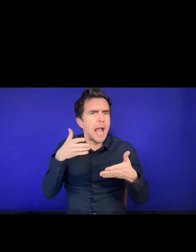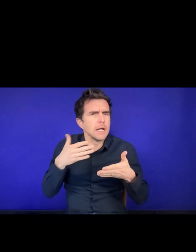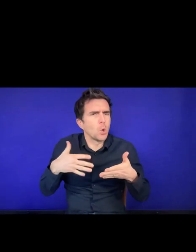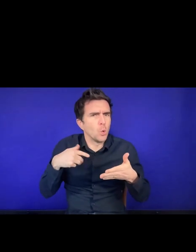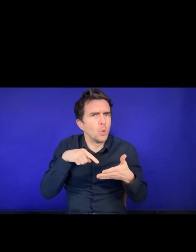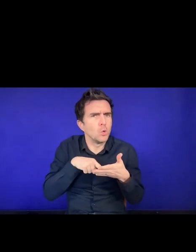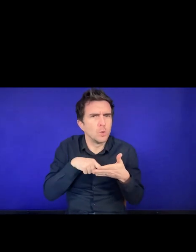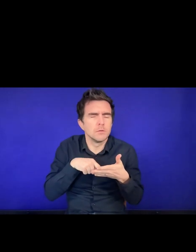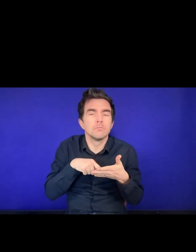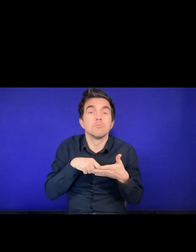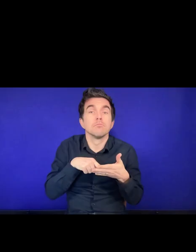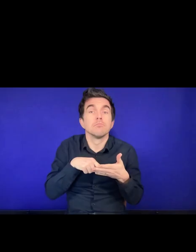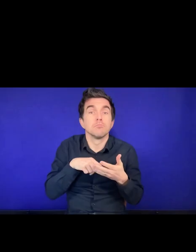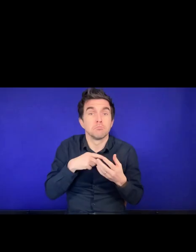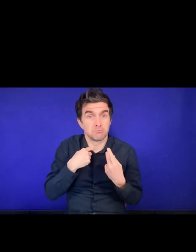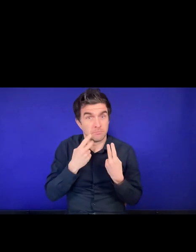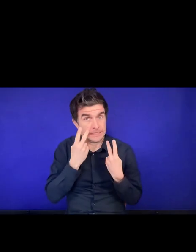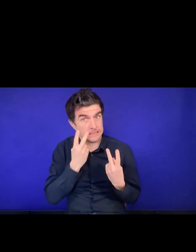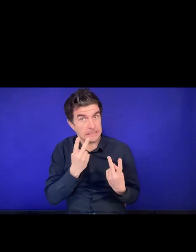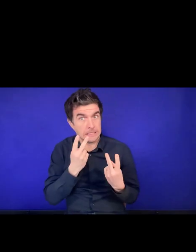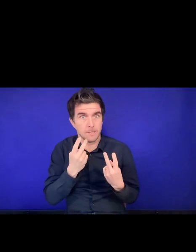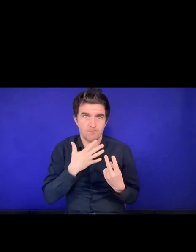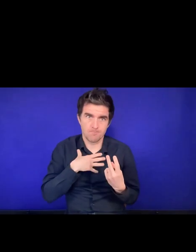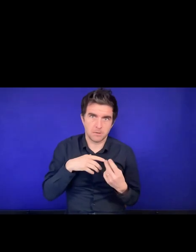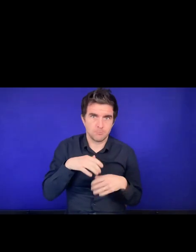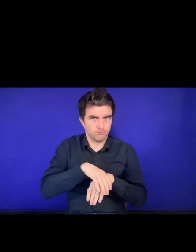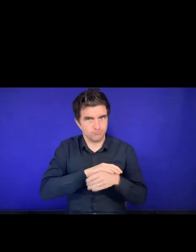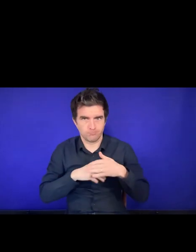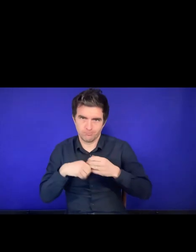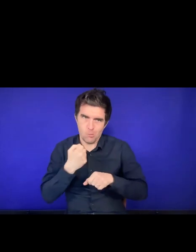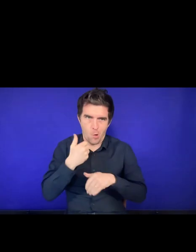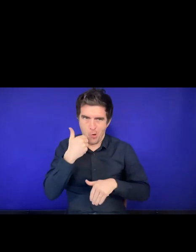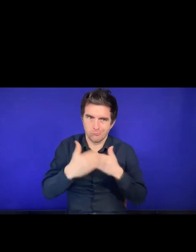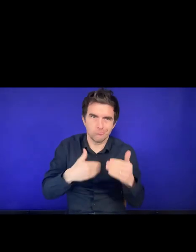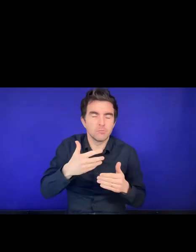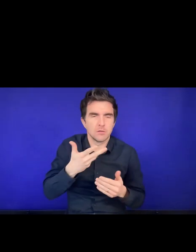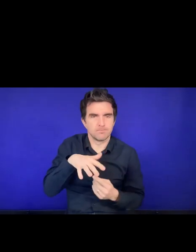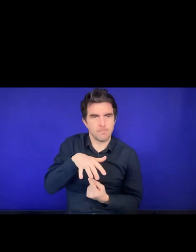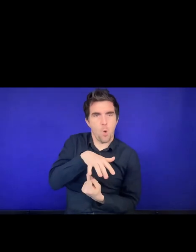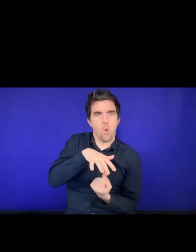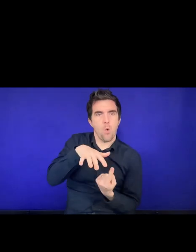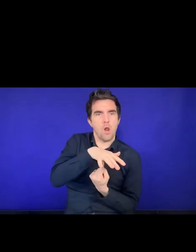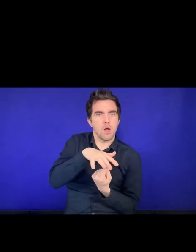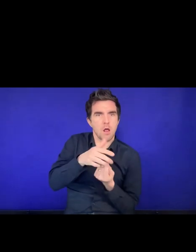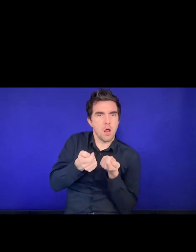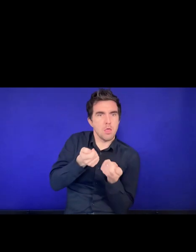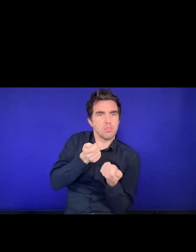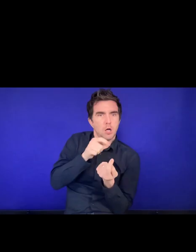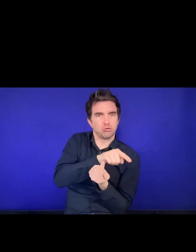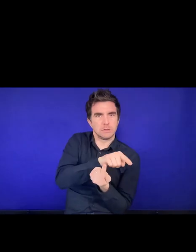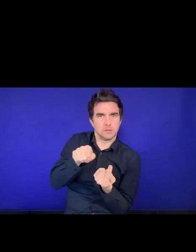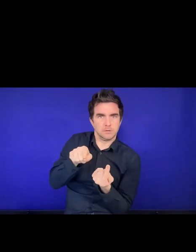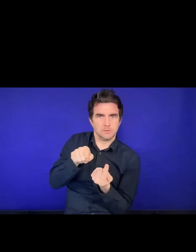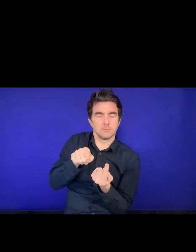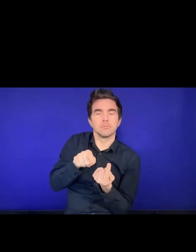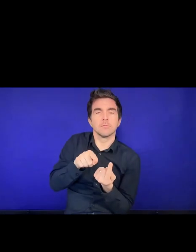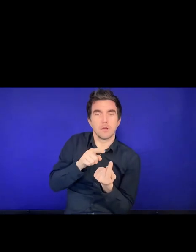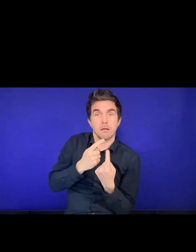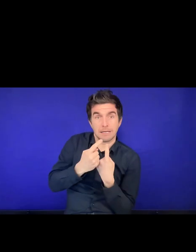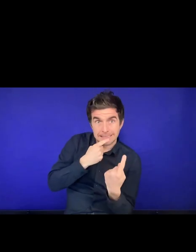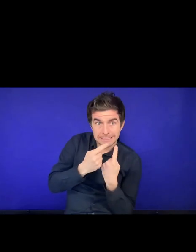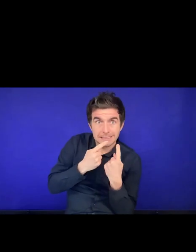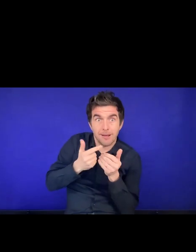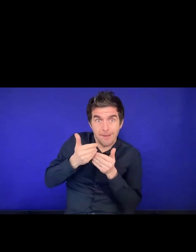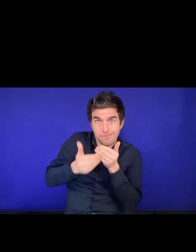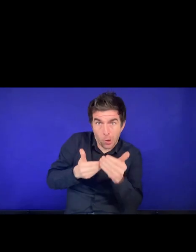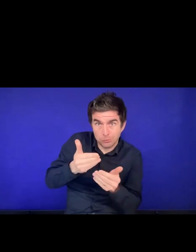process from the very beginning. So have a co-creation, co-production with the government. So to show that you're not